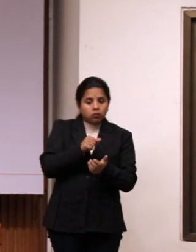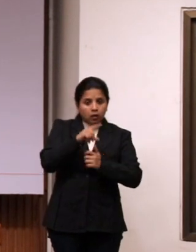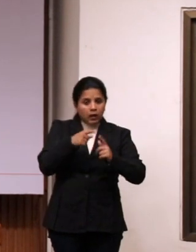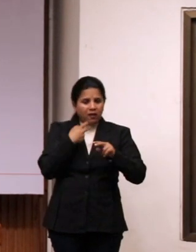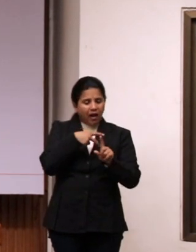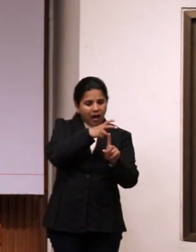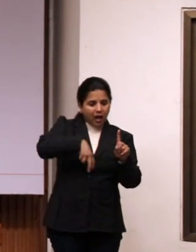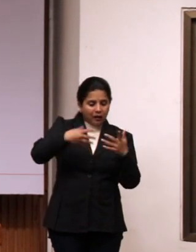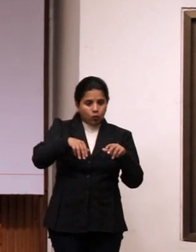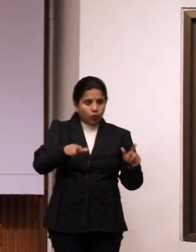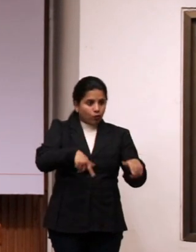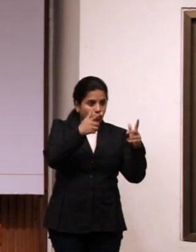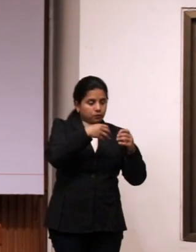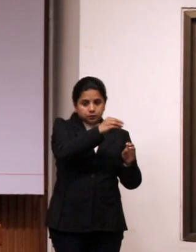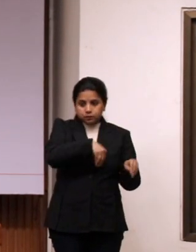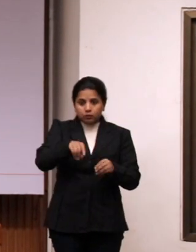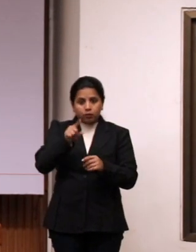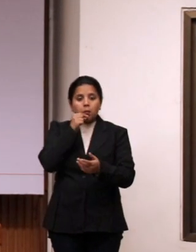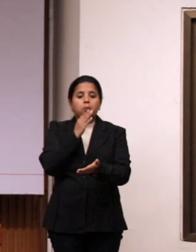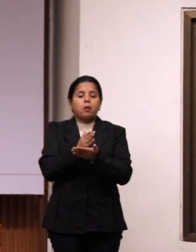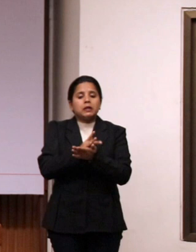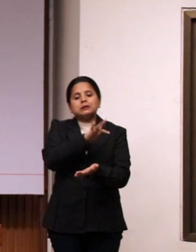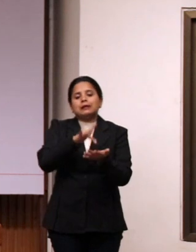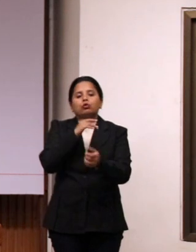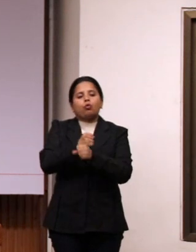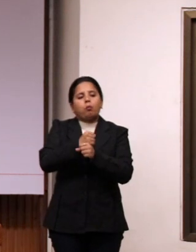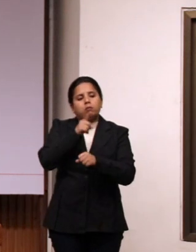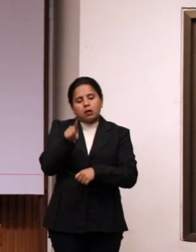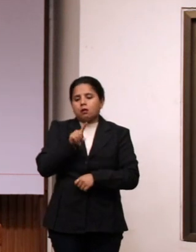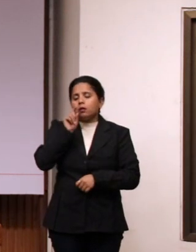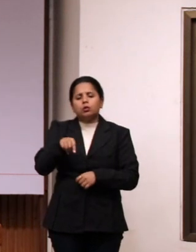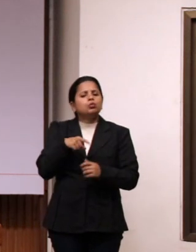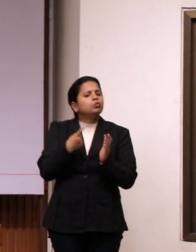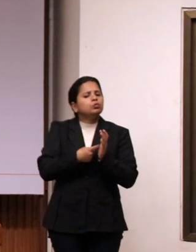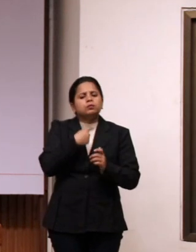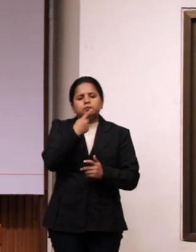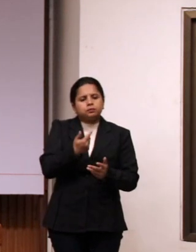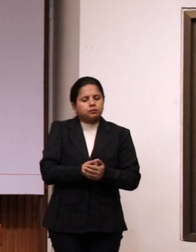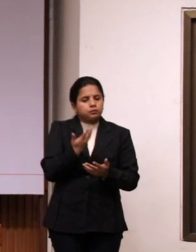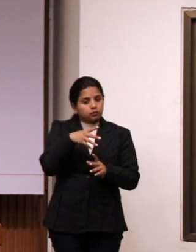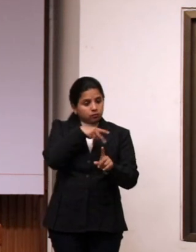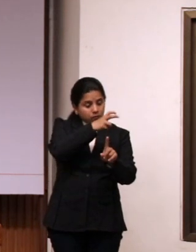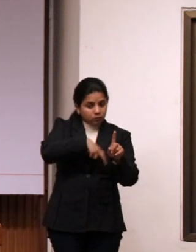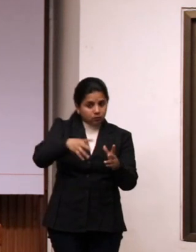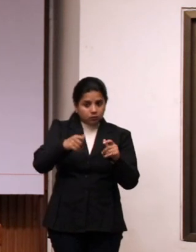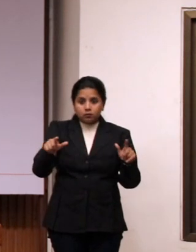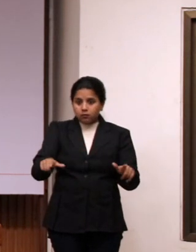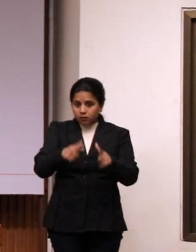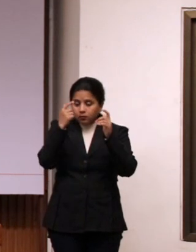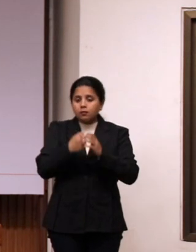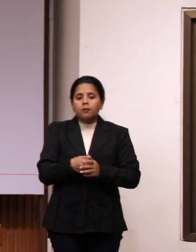divert any forest, then you take permission from central government. And the rule says that whenever you want to divert a forest, you